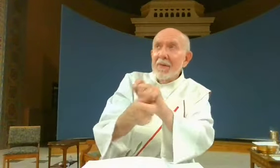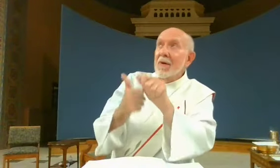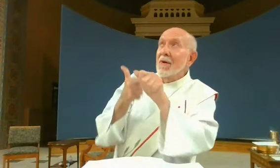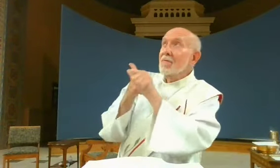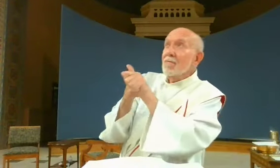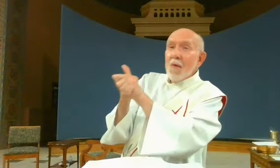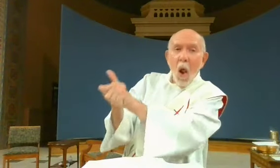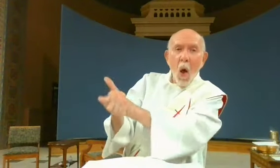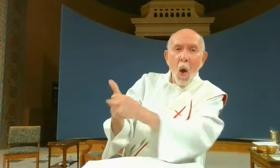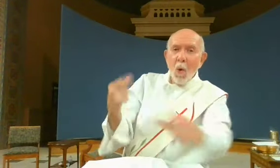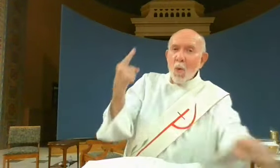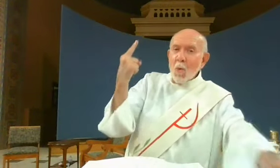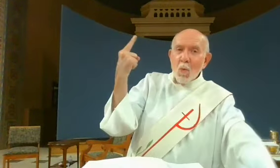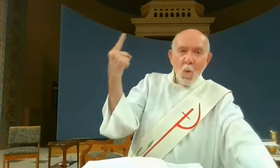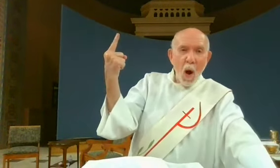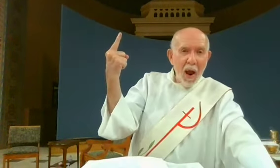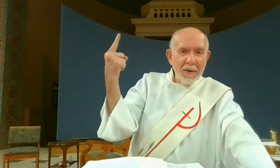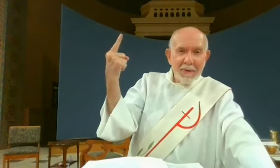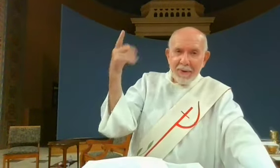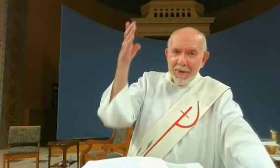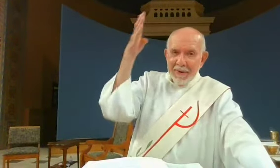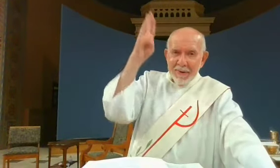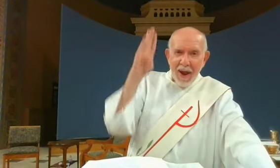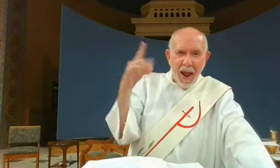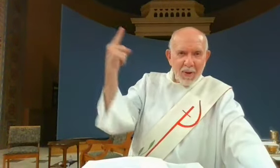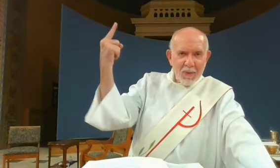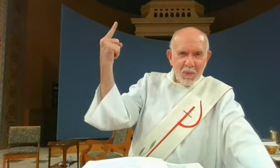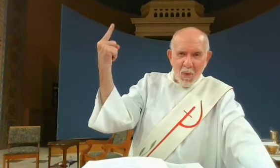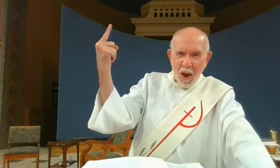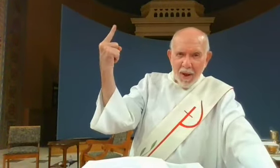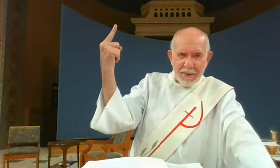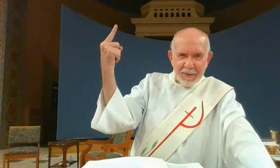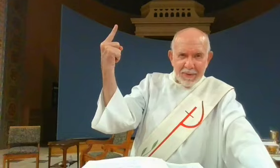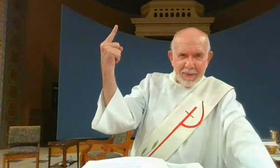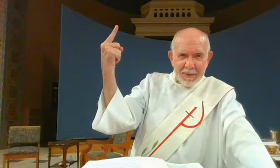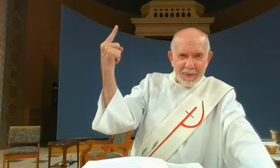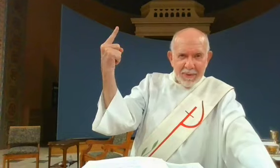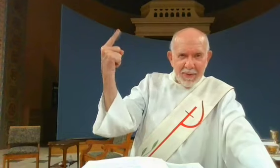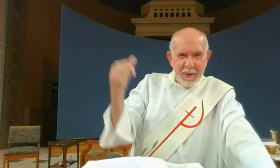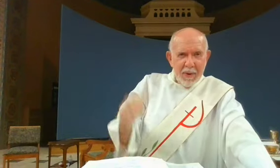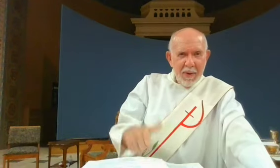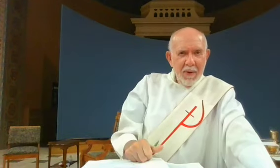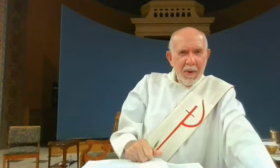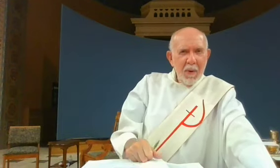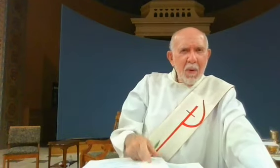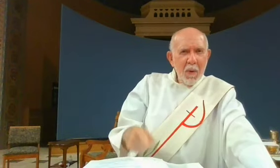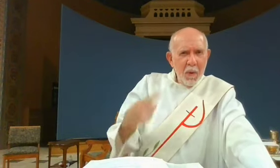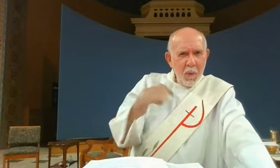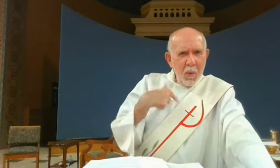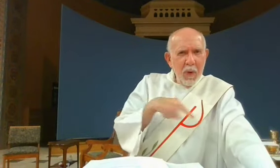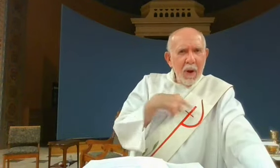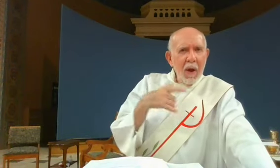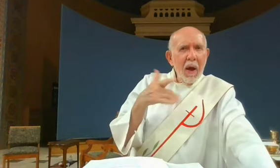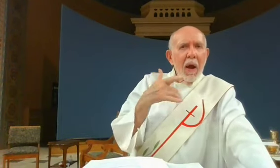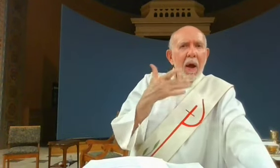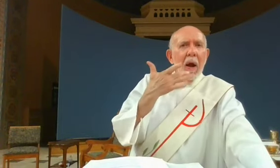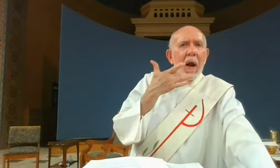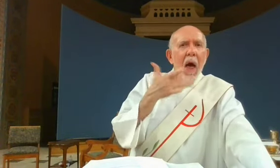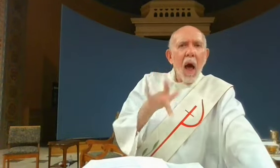up and return and follow our one God. God is